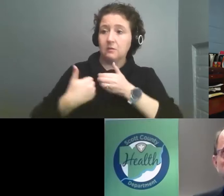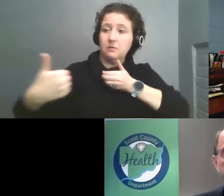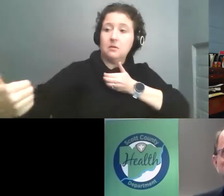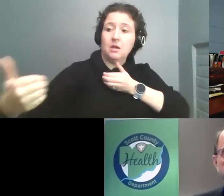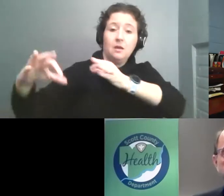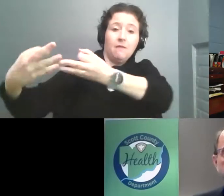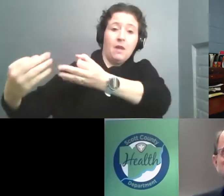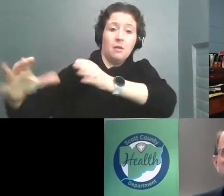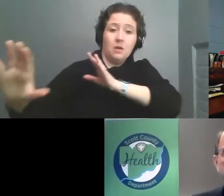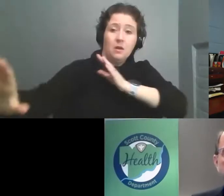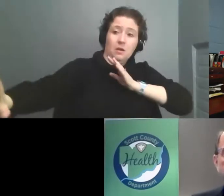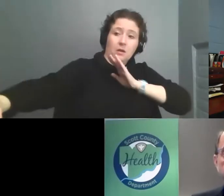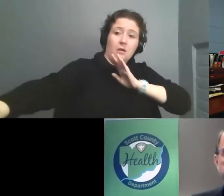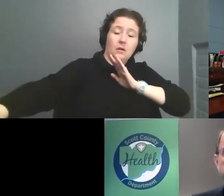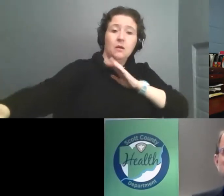as well as possible.